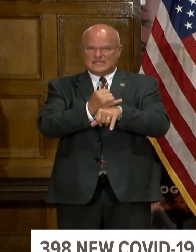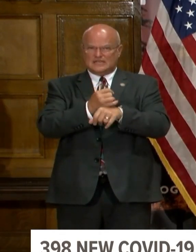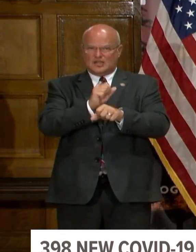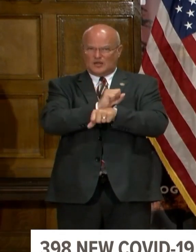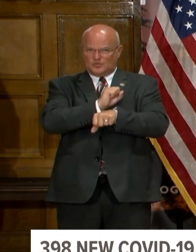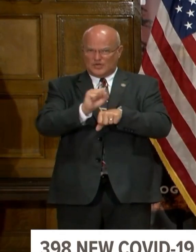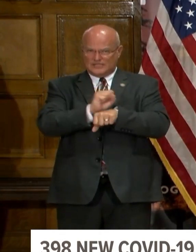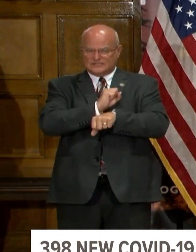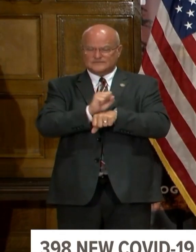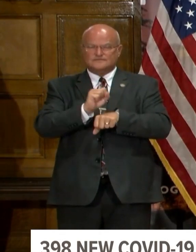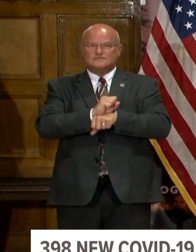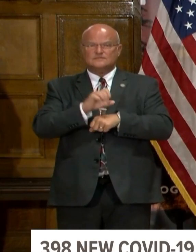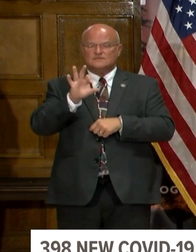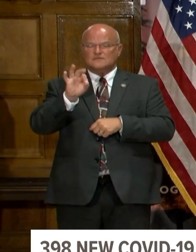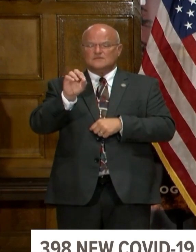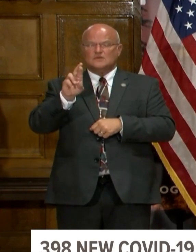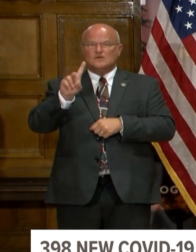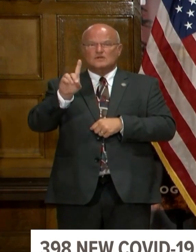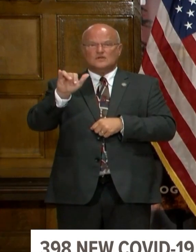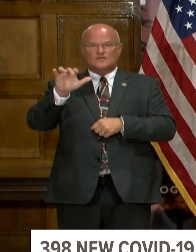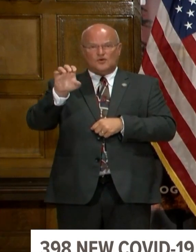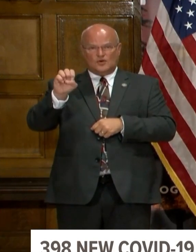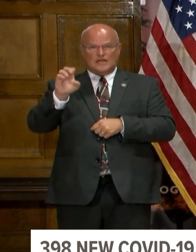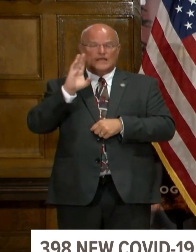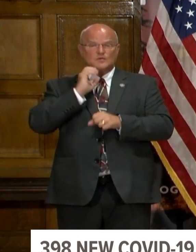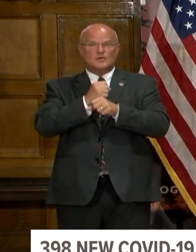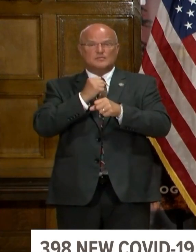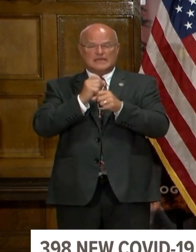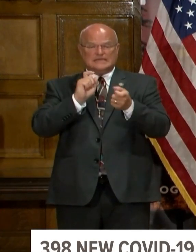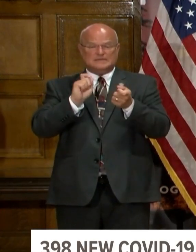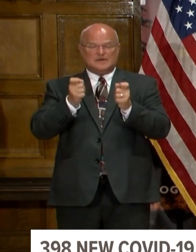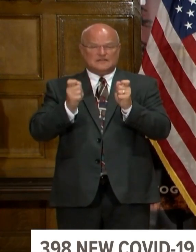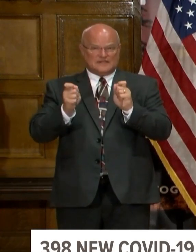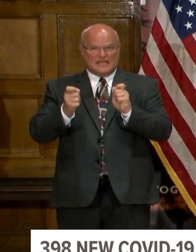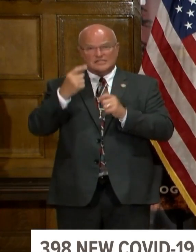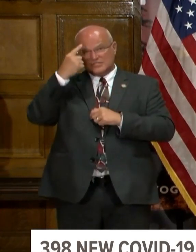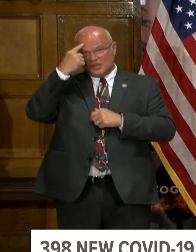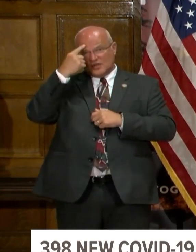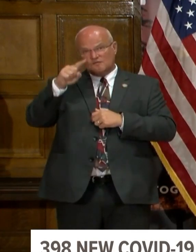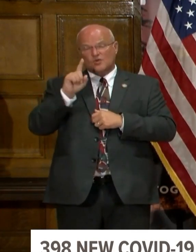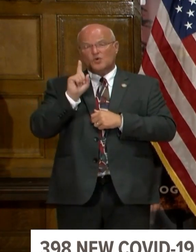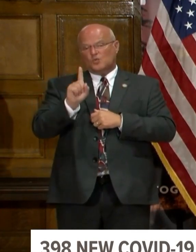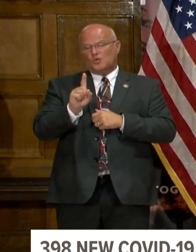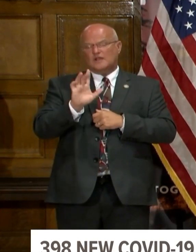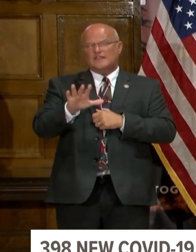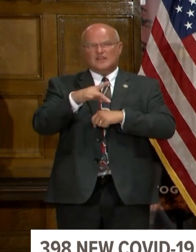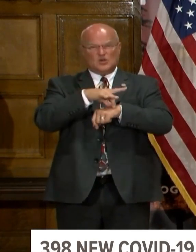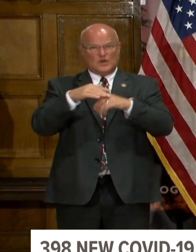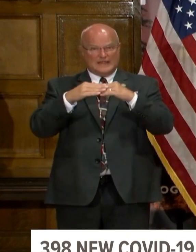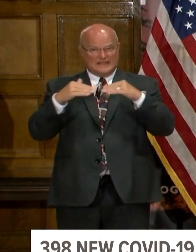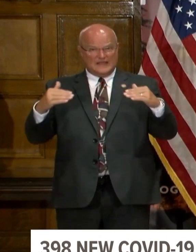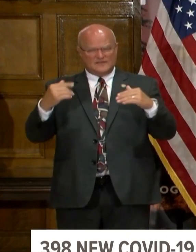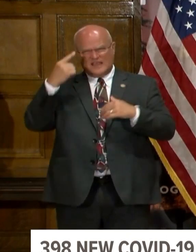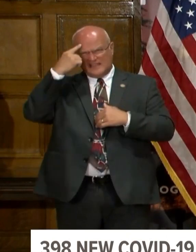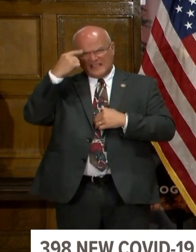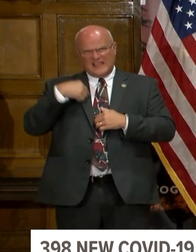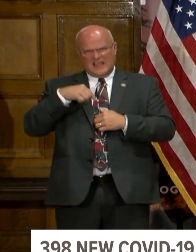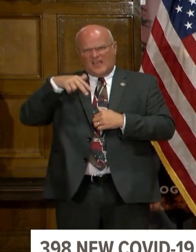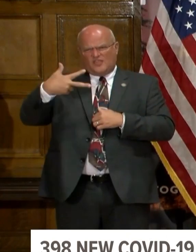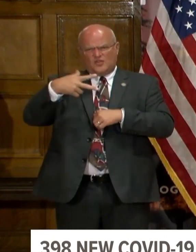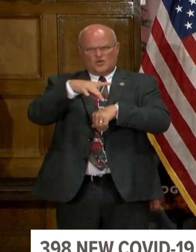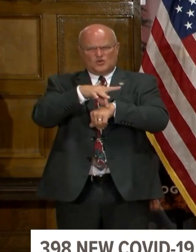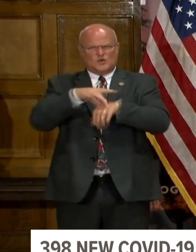operations. Fordyce will be making a modification for one of their grade levels. I think they have a 3rd